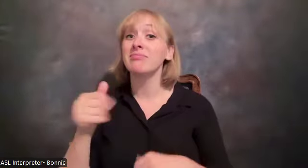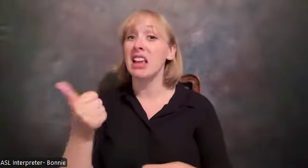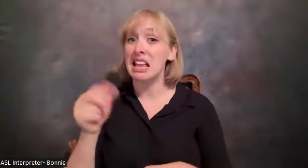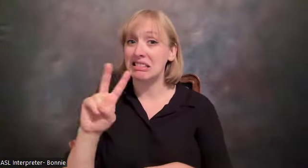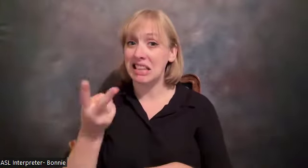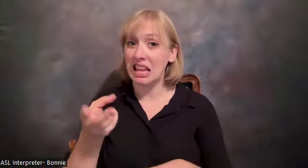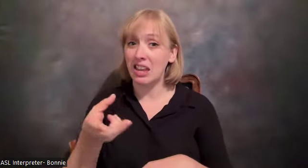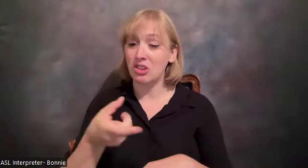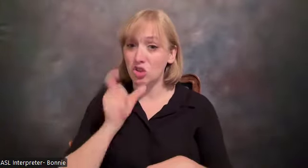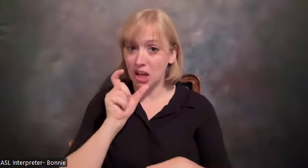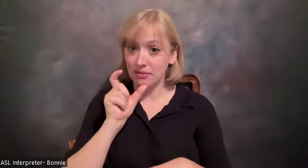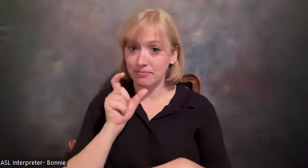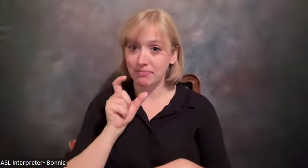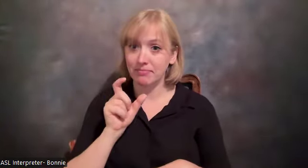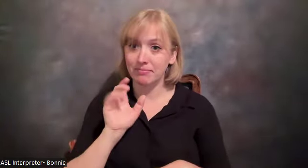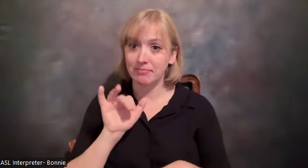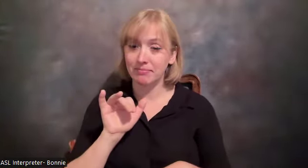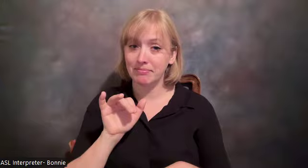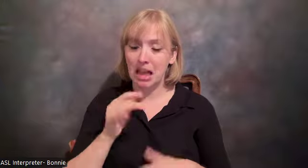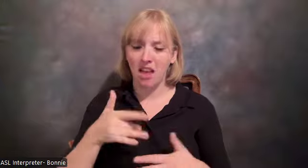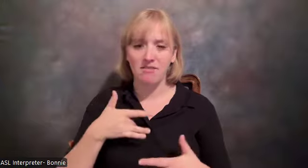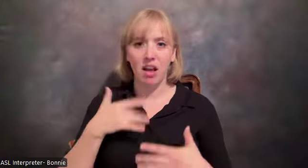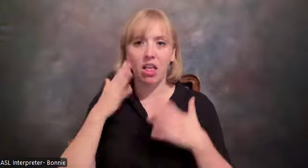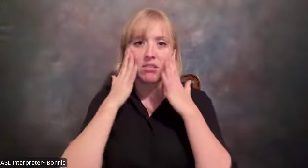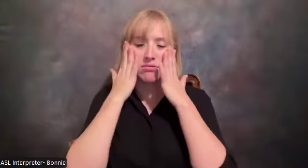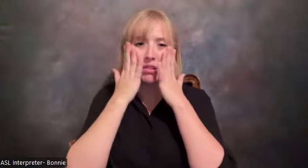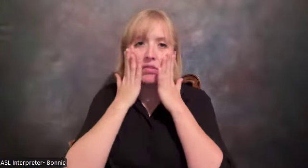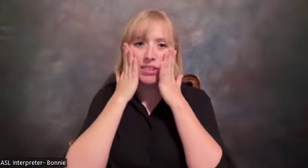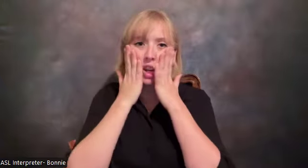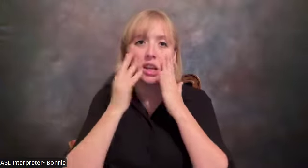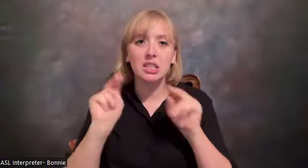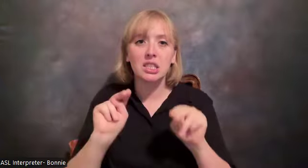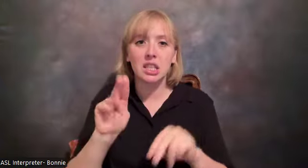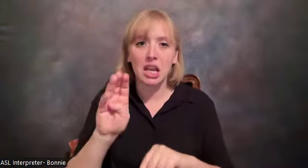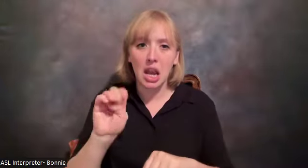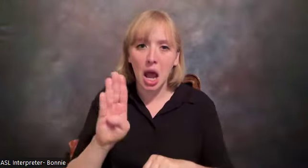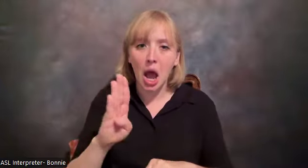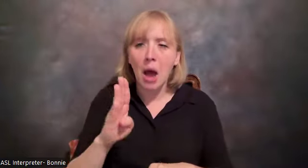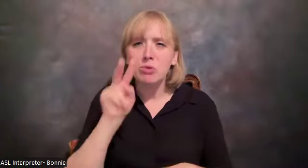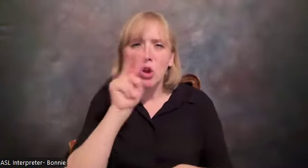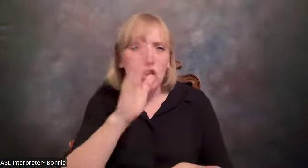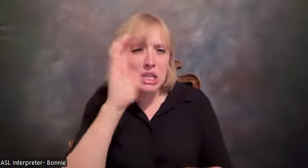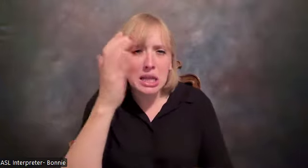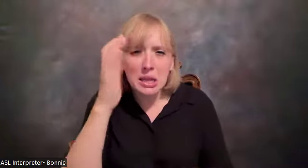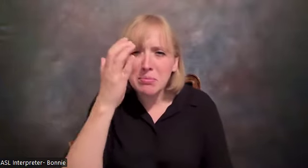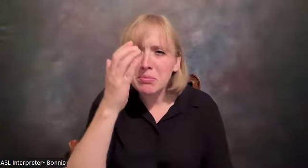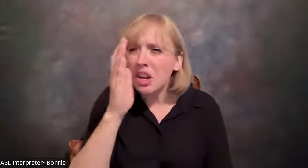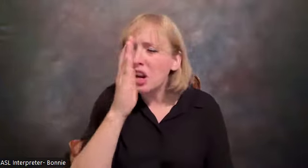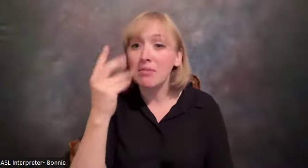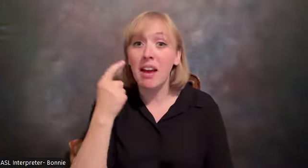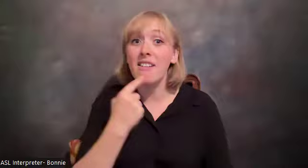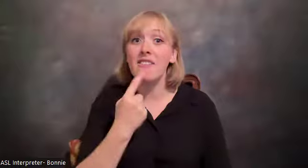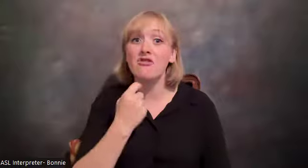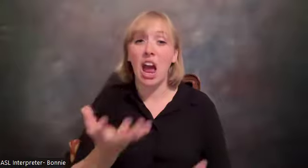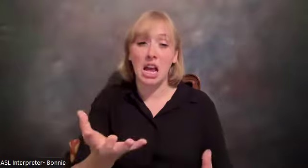shot. All of a sudden, I felt tingly in the face. So I looked in this cracked little mirror that was in this hotel room and I was red,